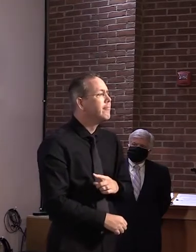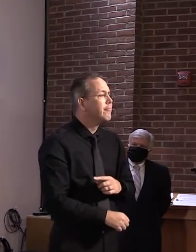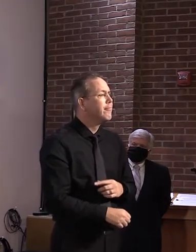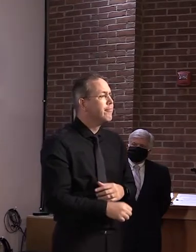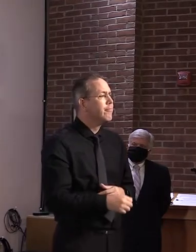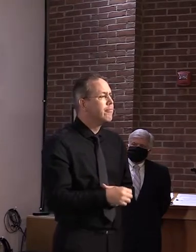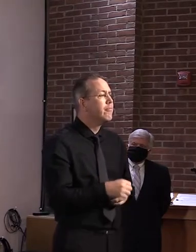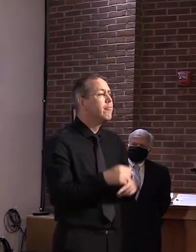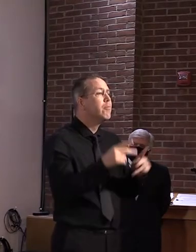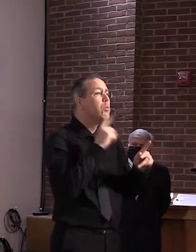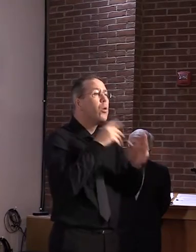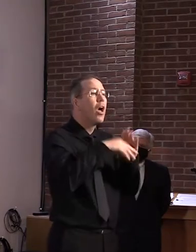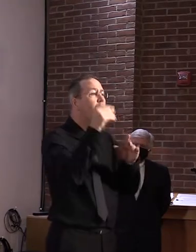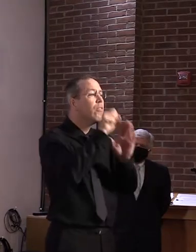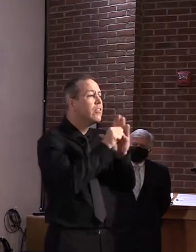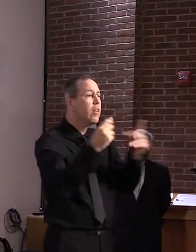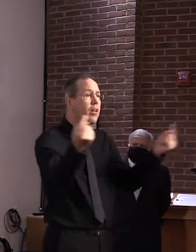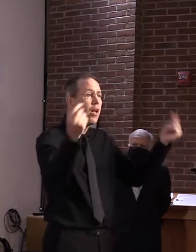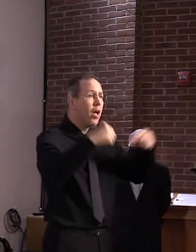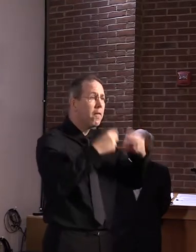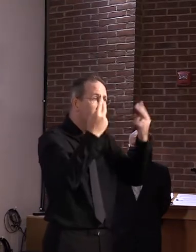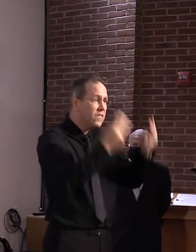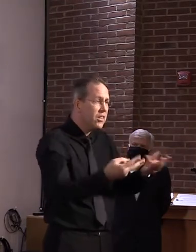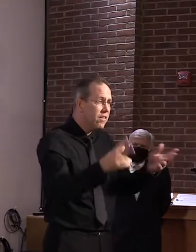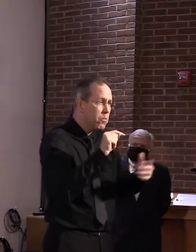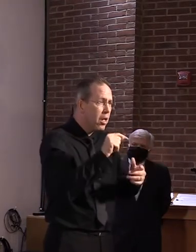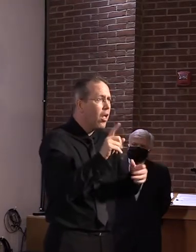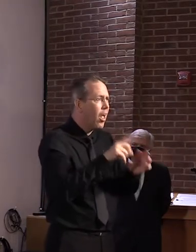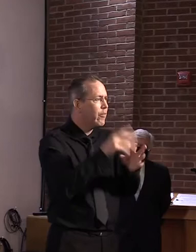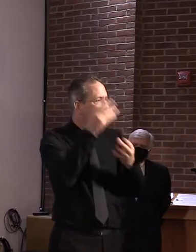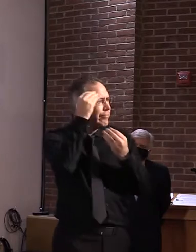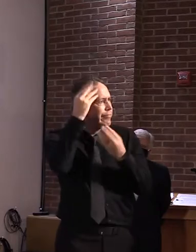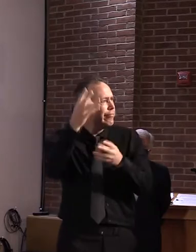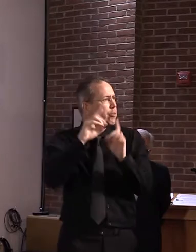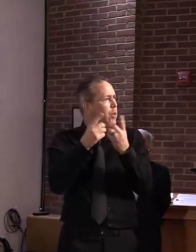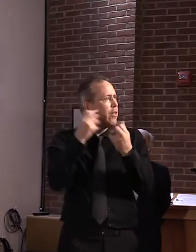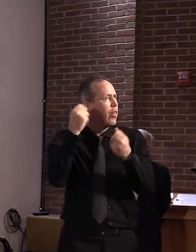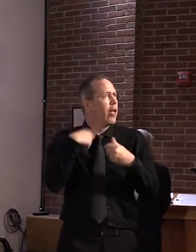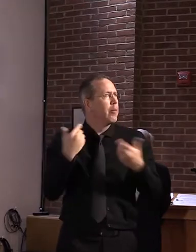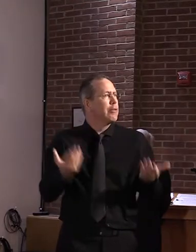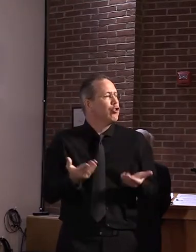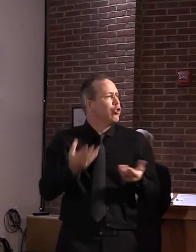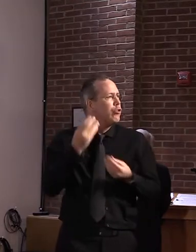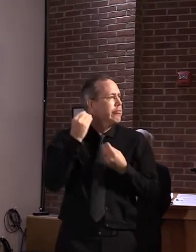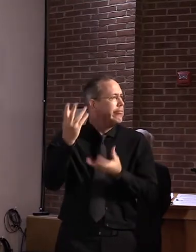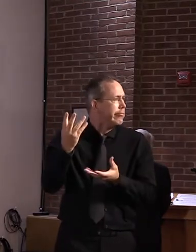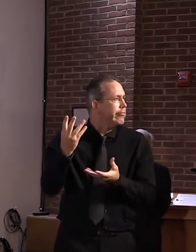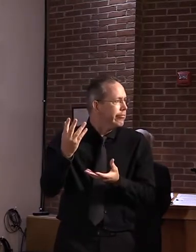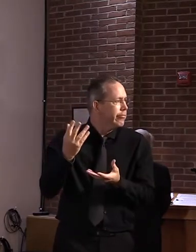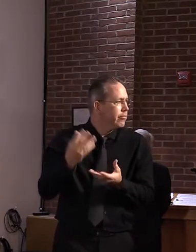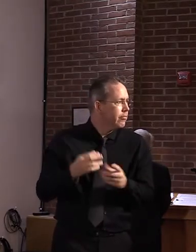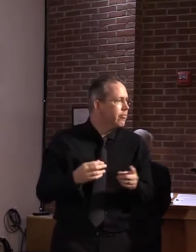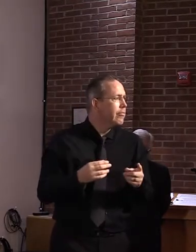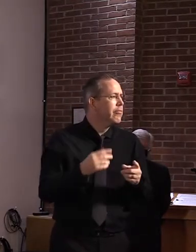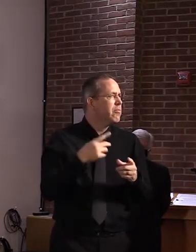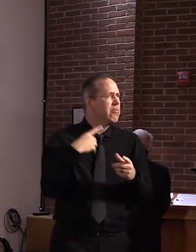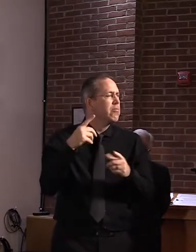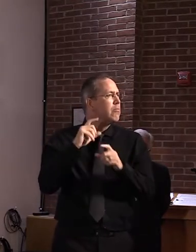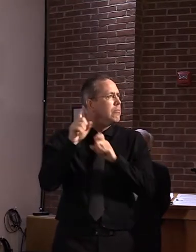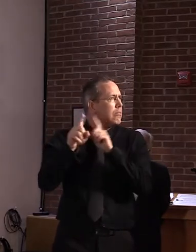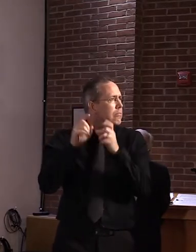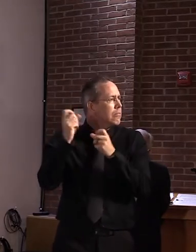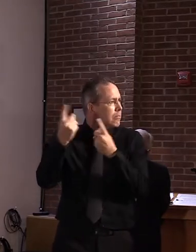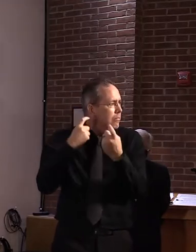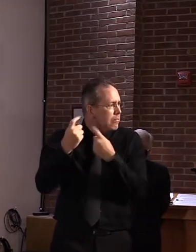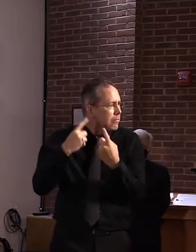us of that. And often they're asking about the quarantine policies at the same time. Some are Vermonters who